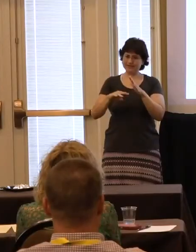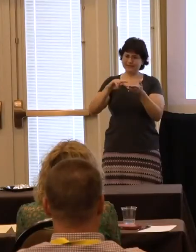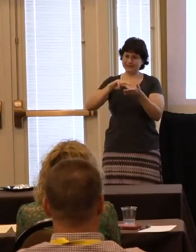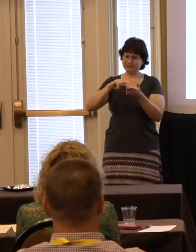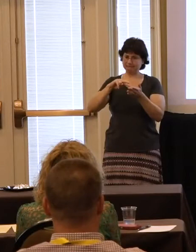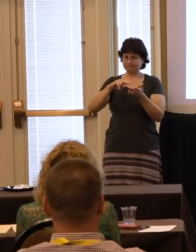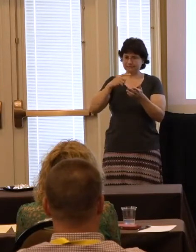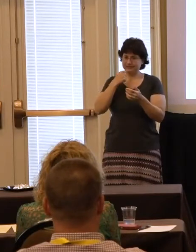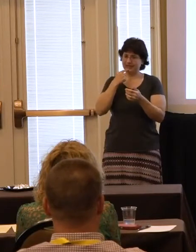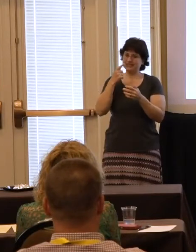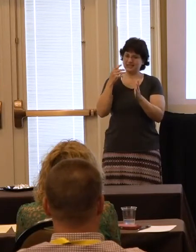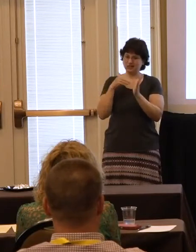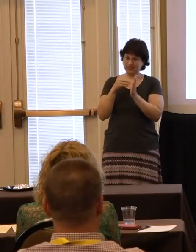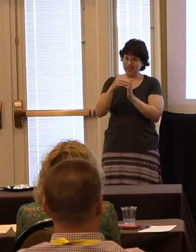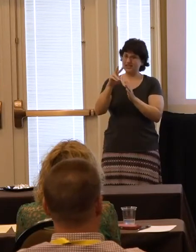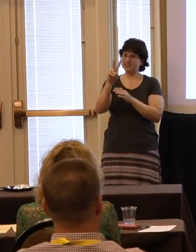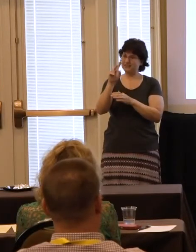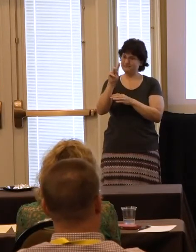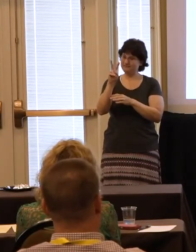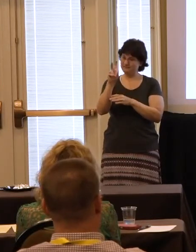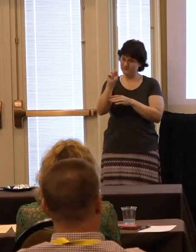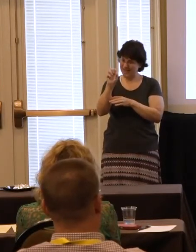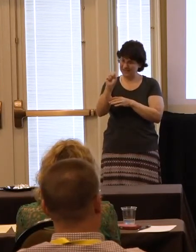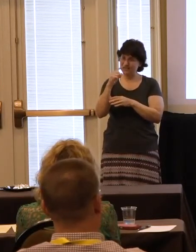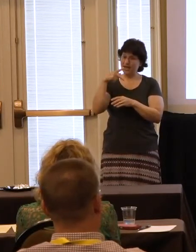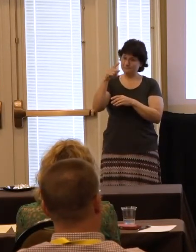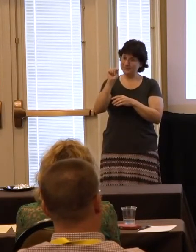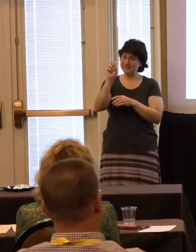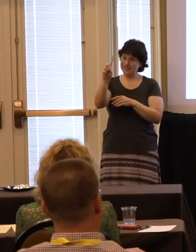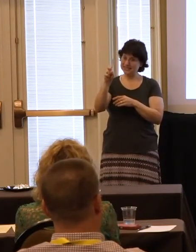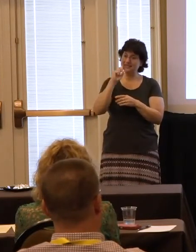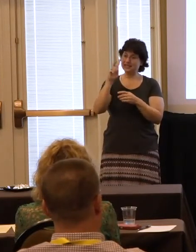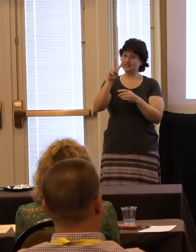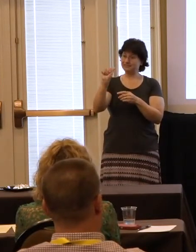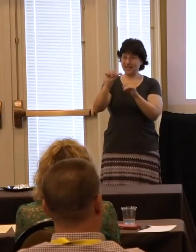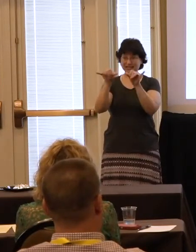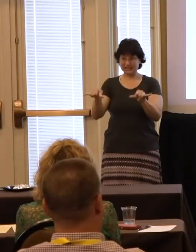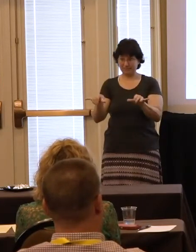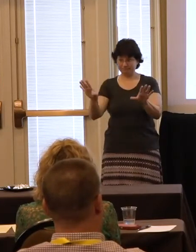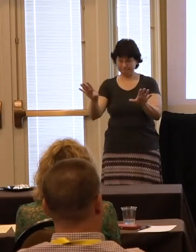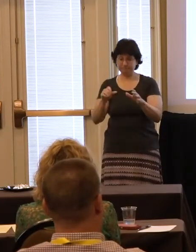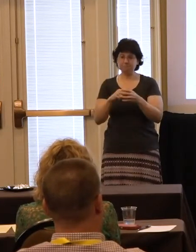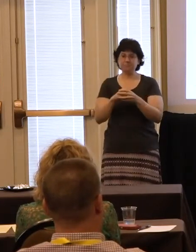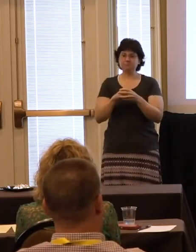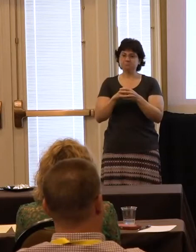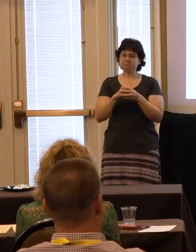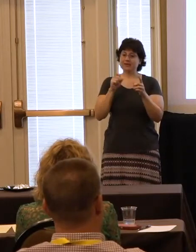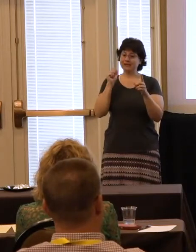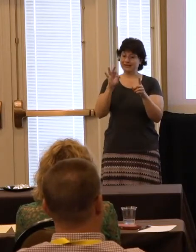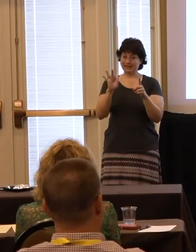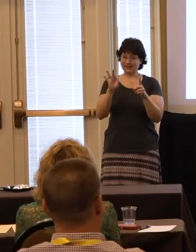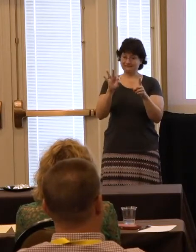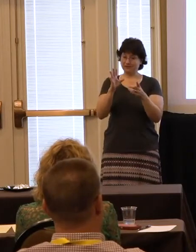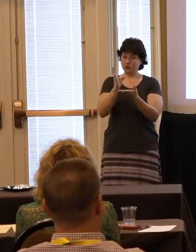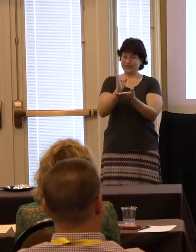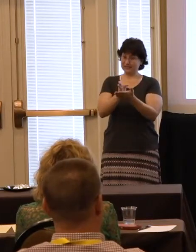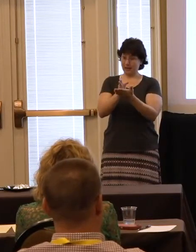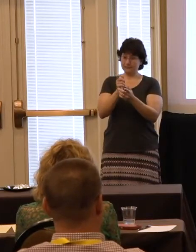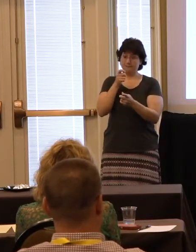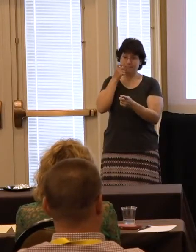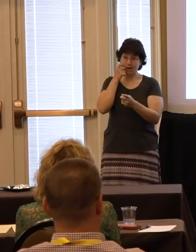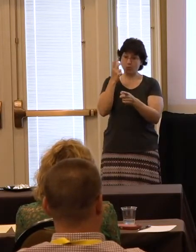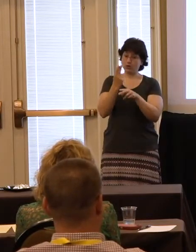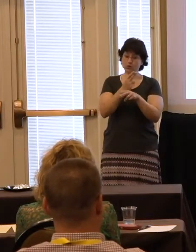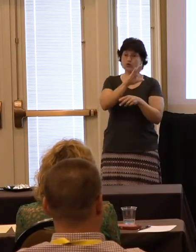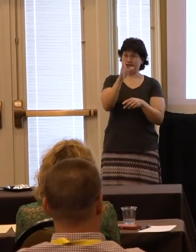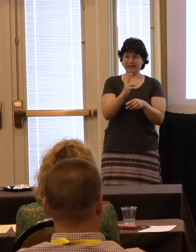these are thousands of vets who had PTSD treated in the VA system. And if you stopped marijuana use